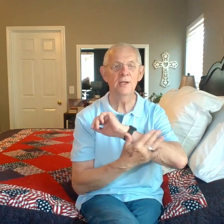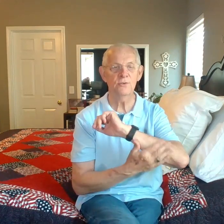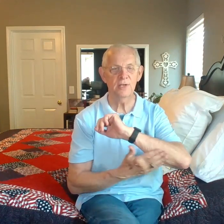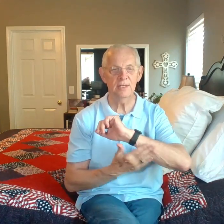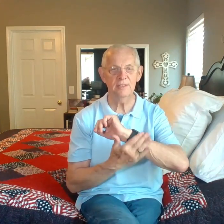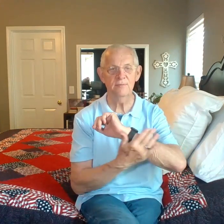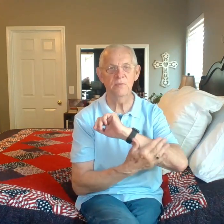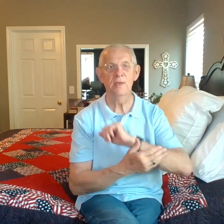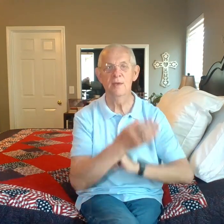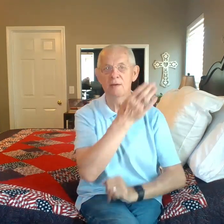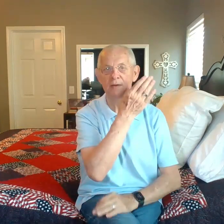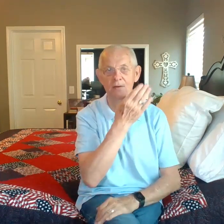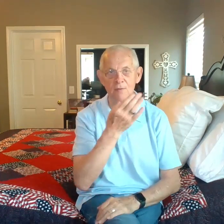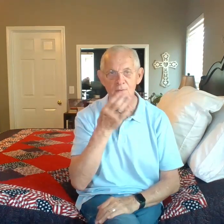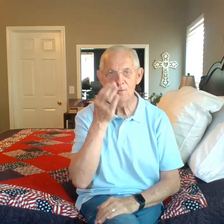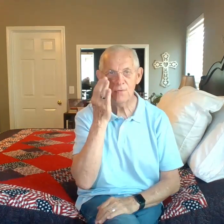Country, farm.